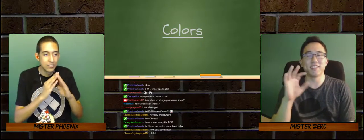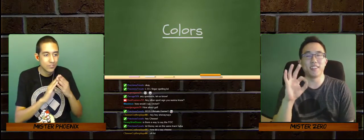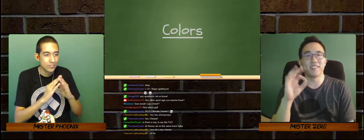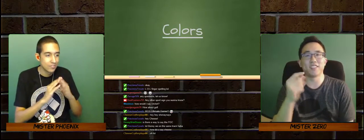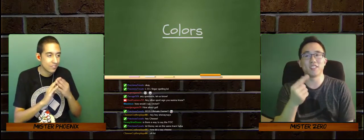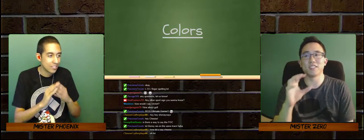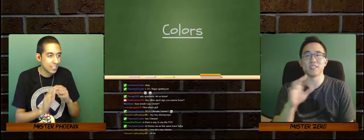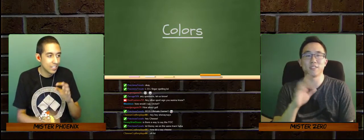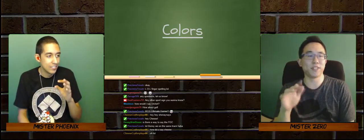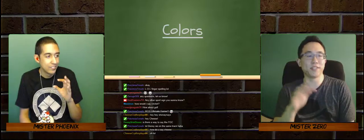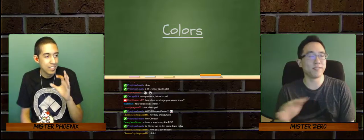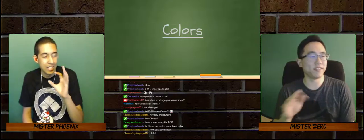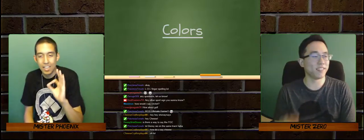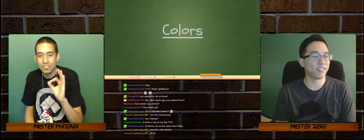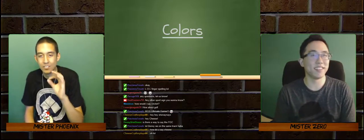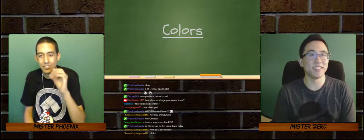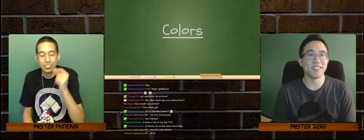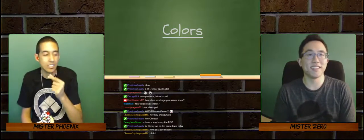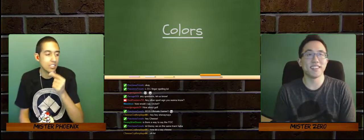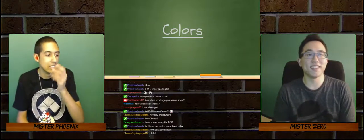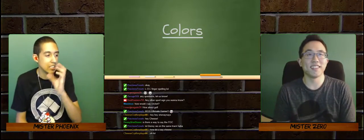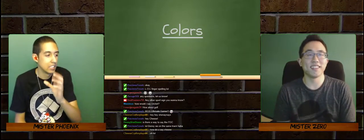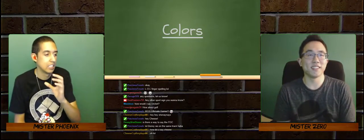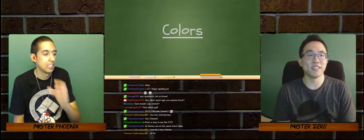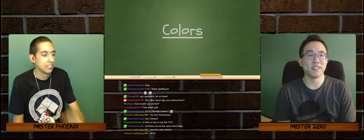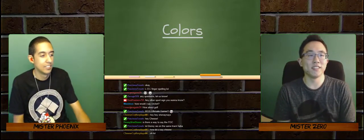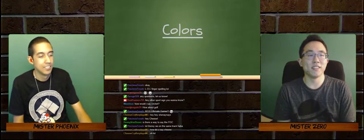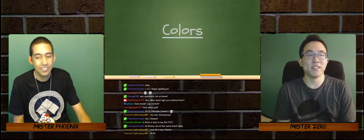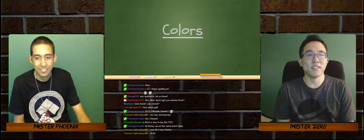community. Yeah. FG.